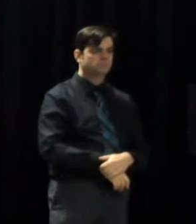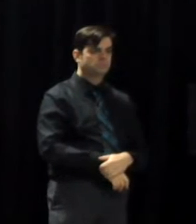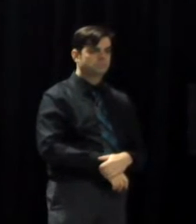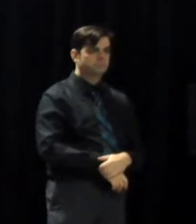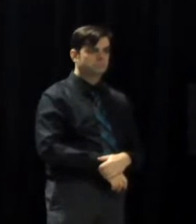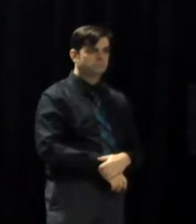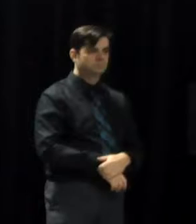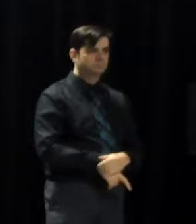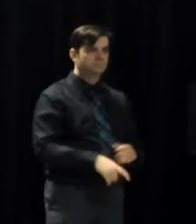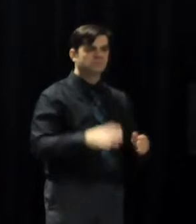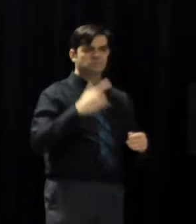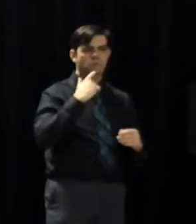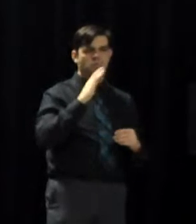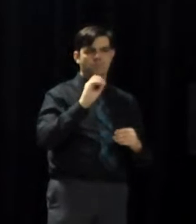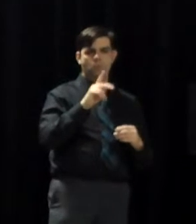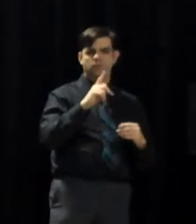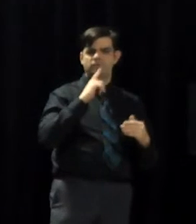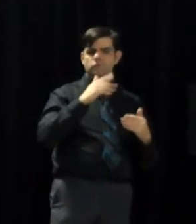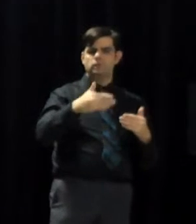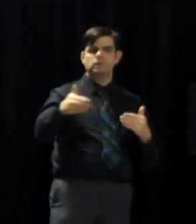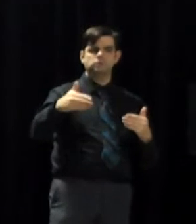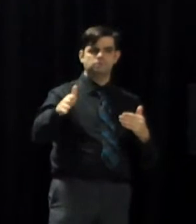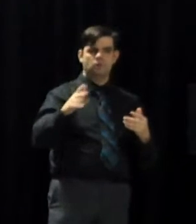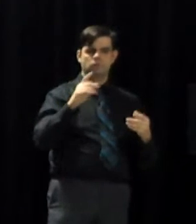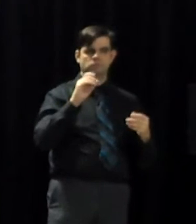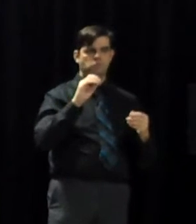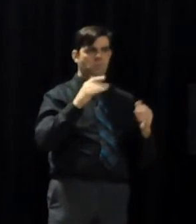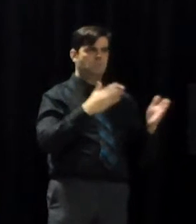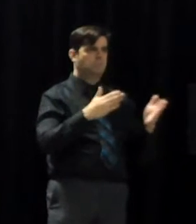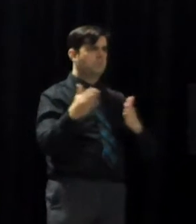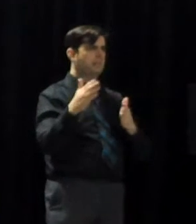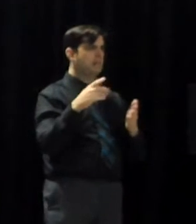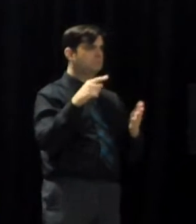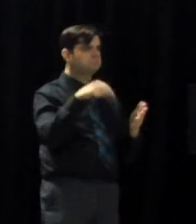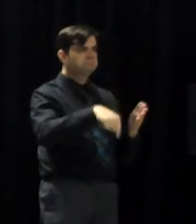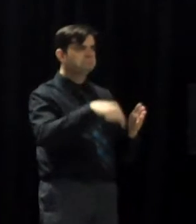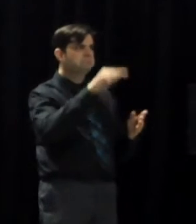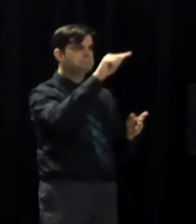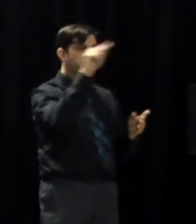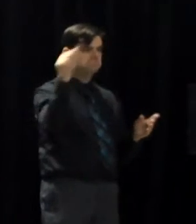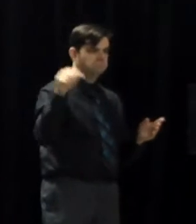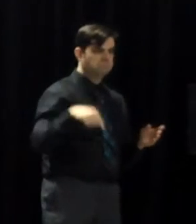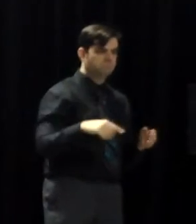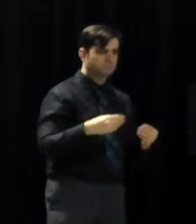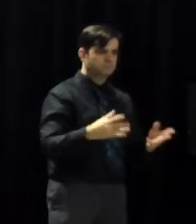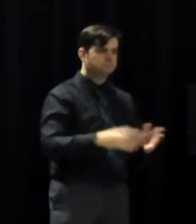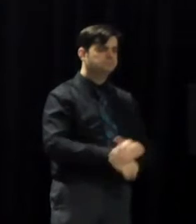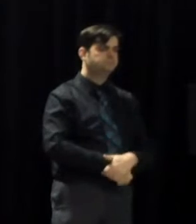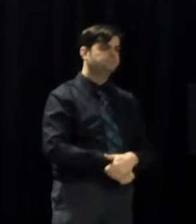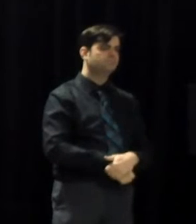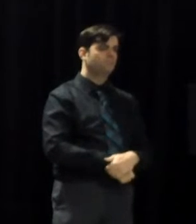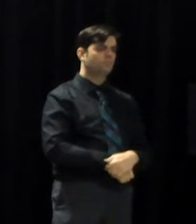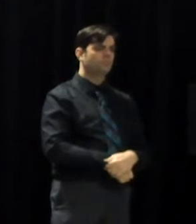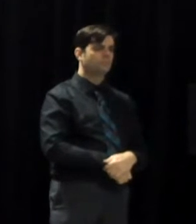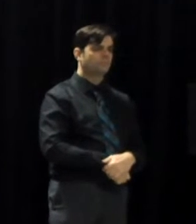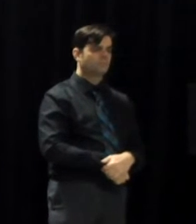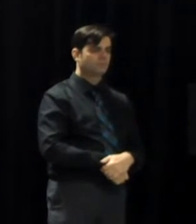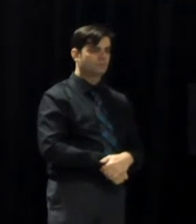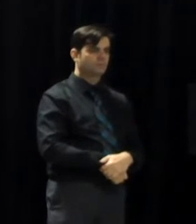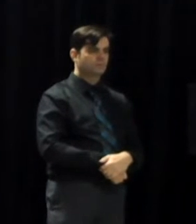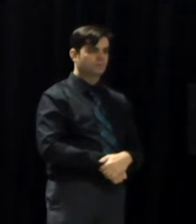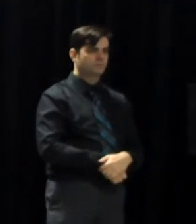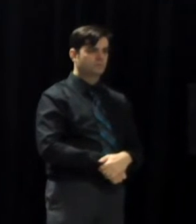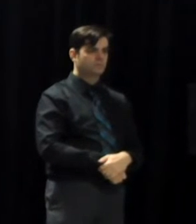the capacity being there where we shift to those types of operations.